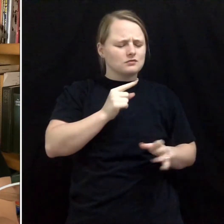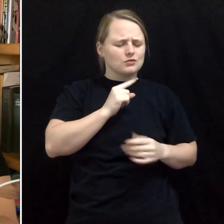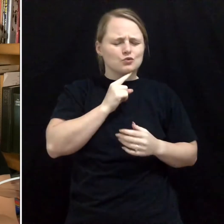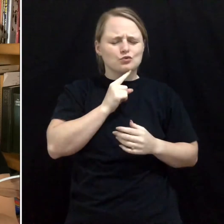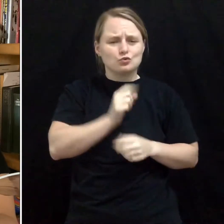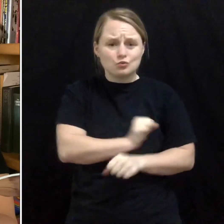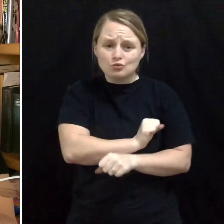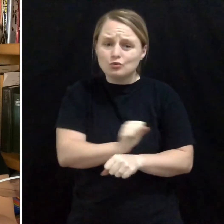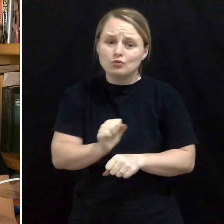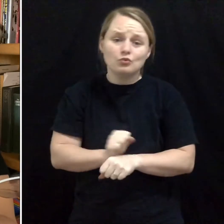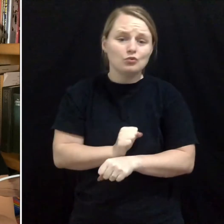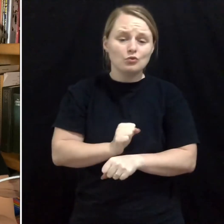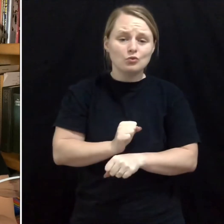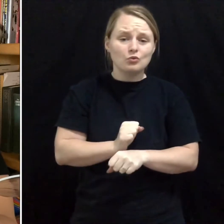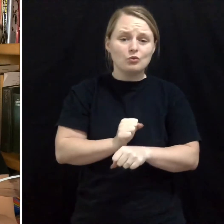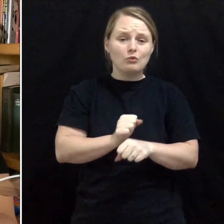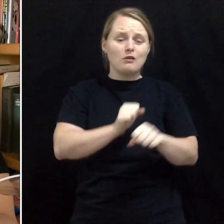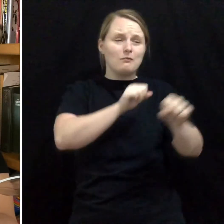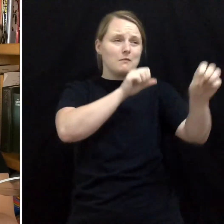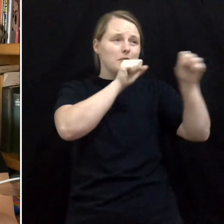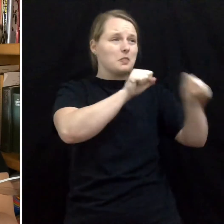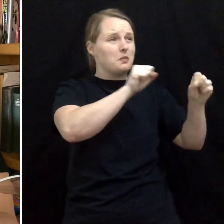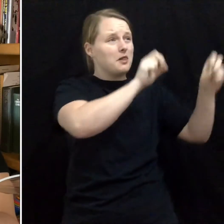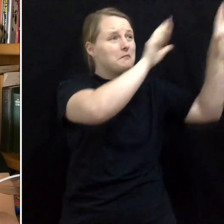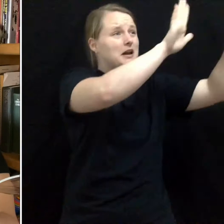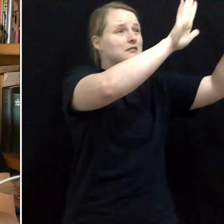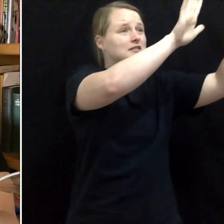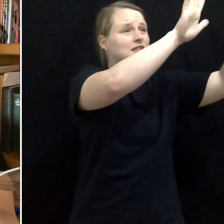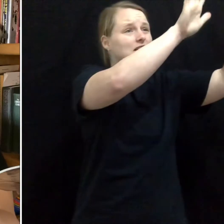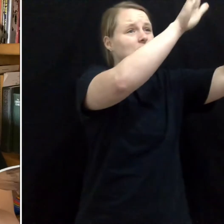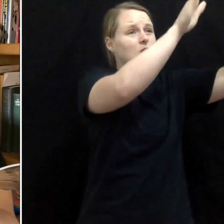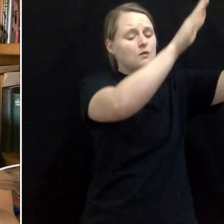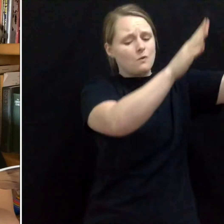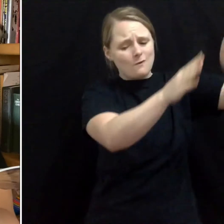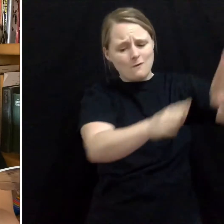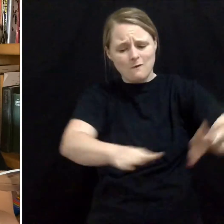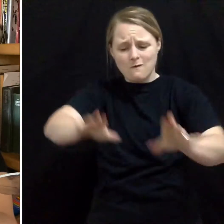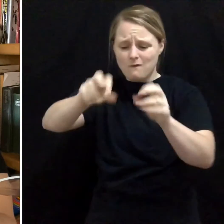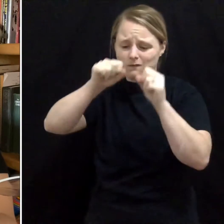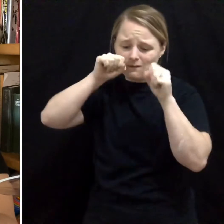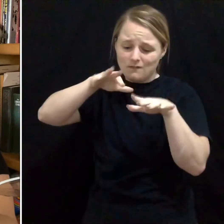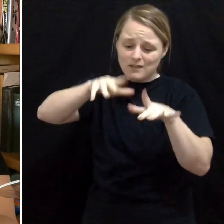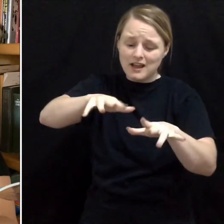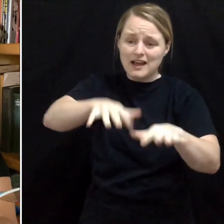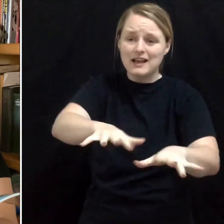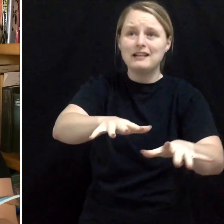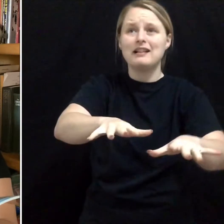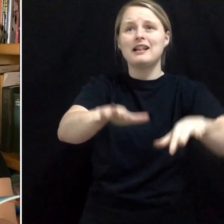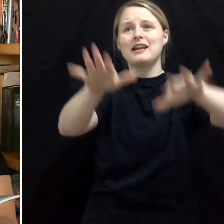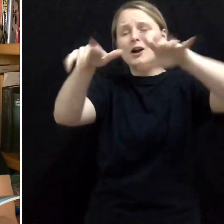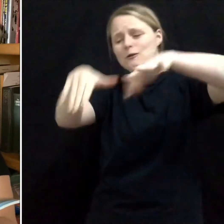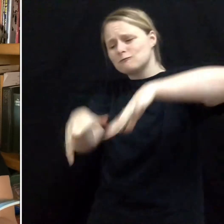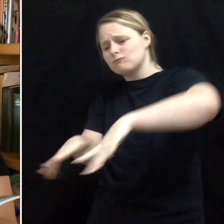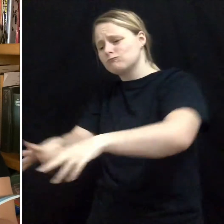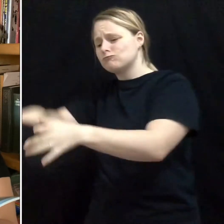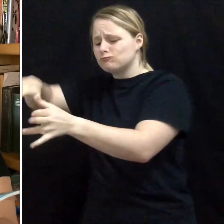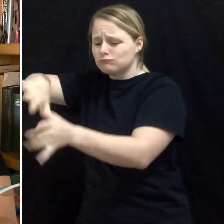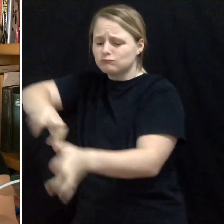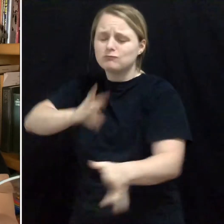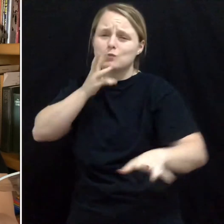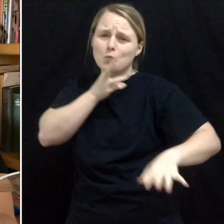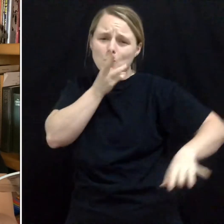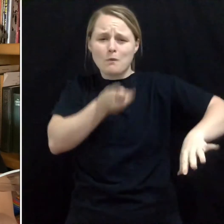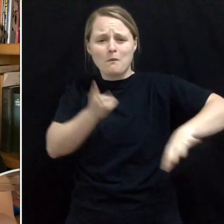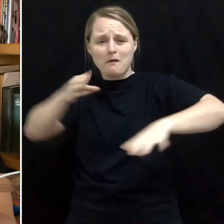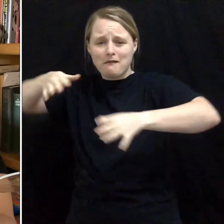real and true. It rang from the mountaintops. It filled up the valleys. It flowed